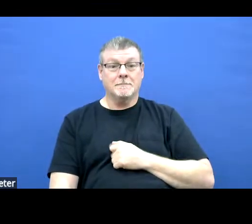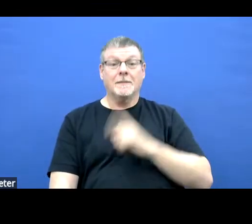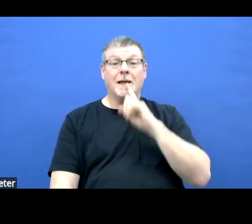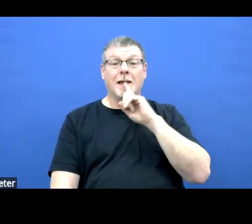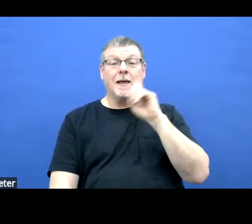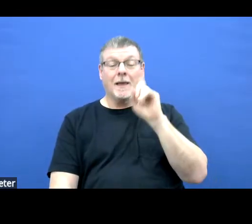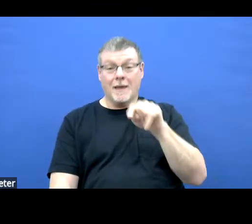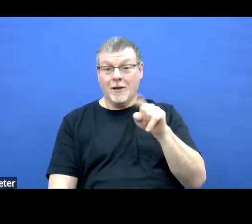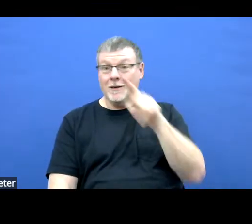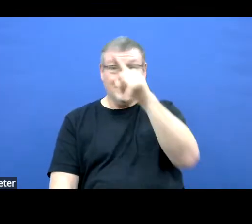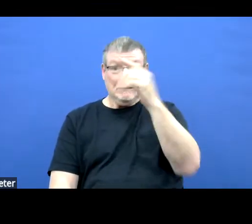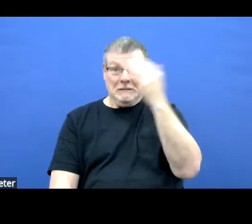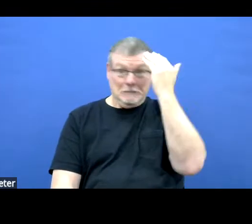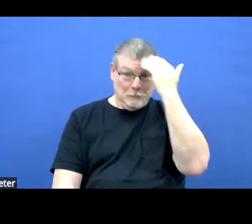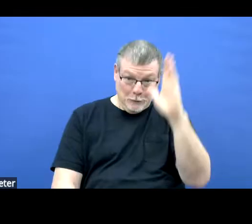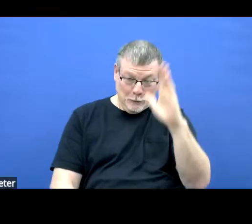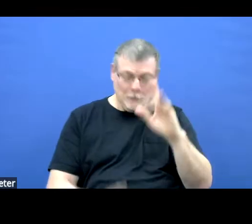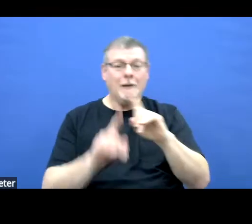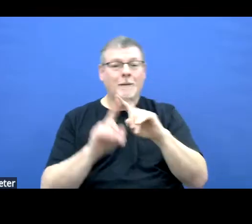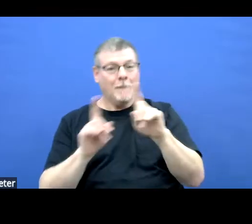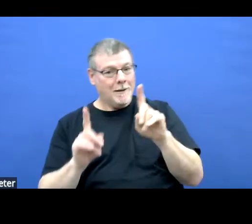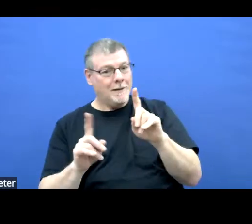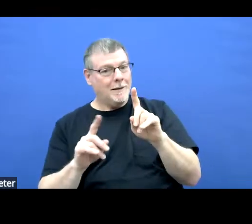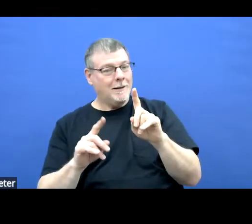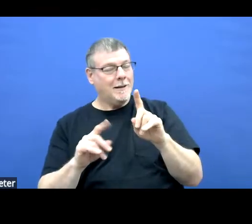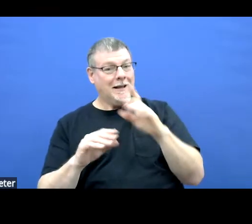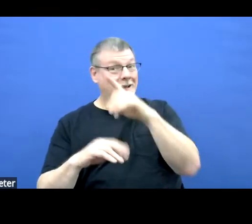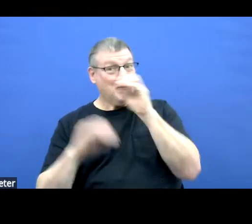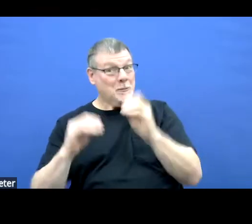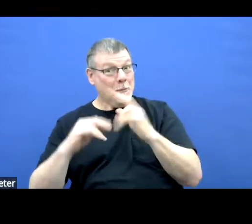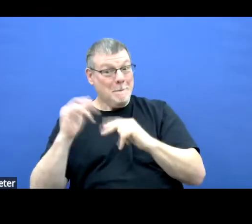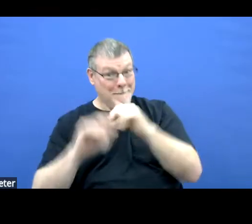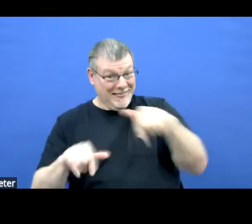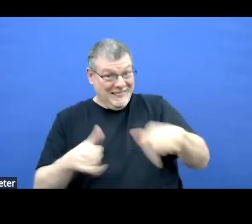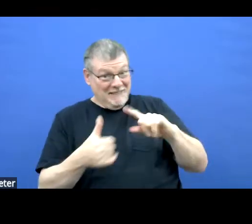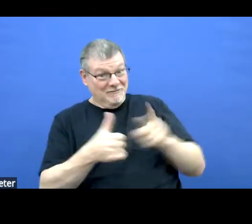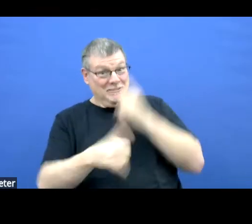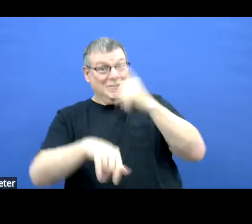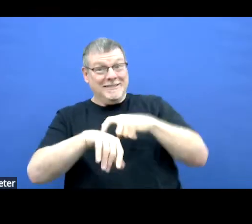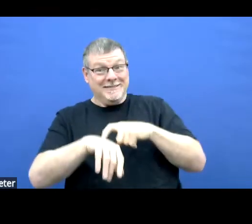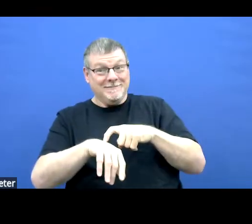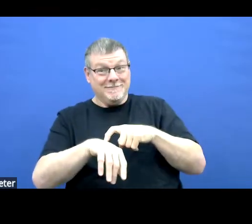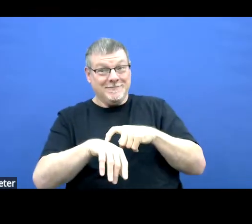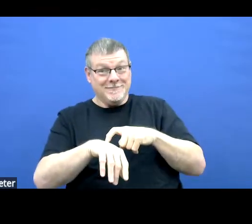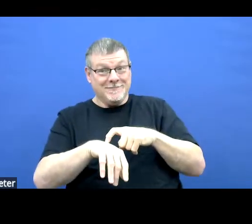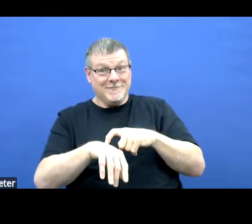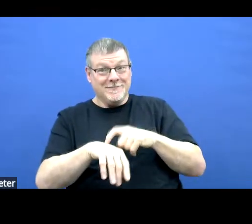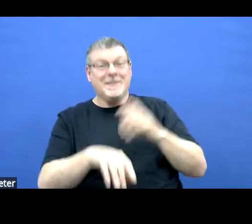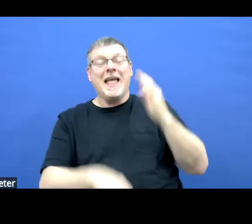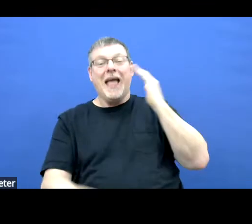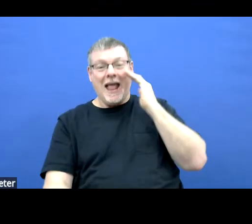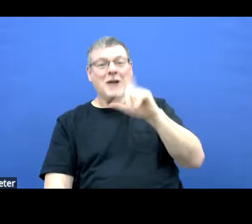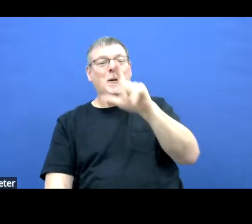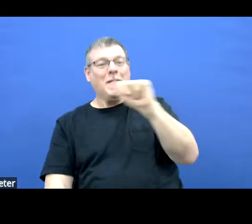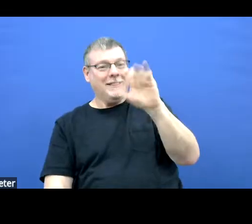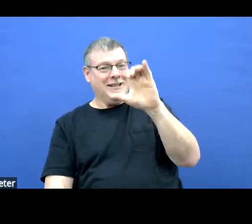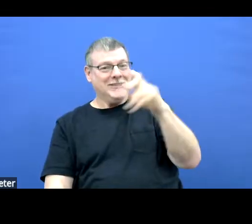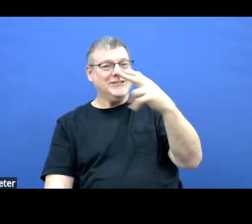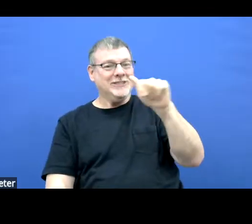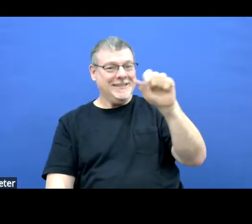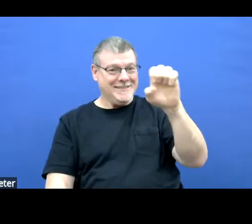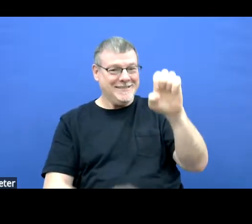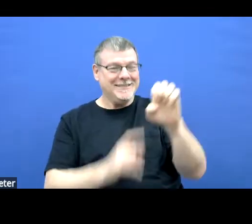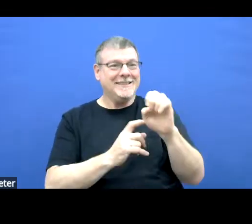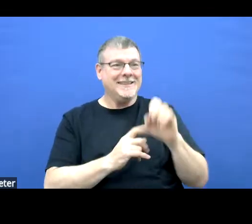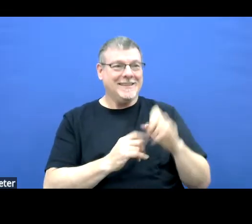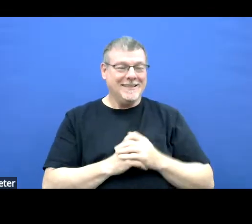the audience was she didn't know, they haven't built much. This will be their first big. Yeah. Yeah. Okay. So they